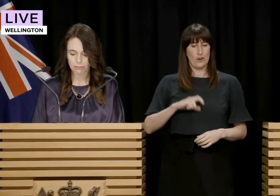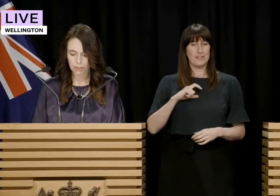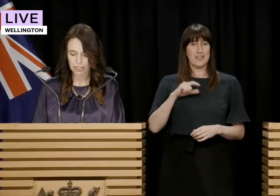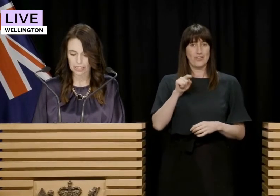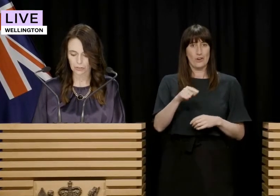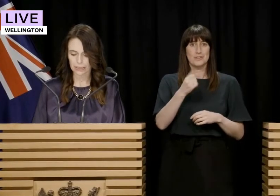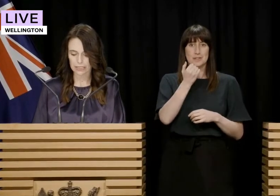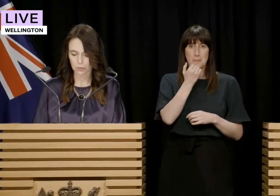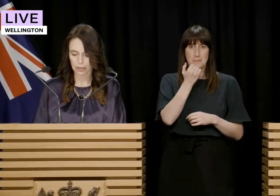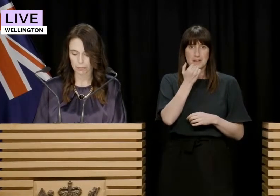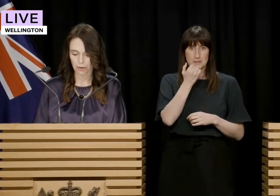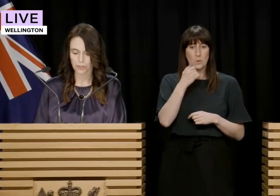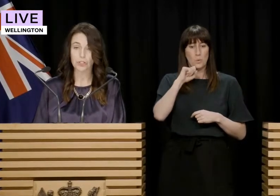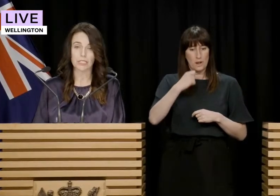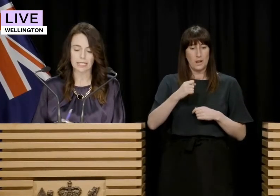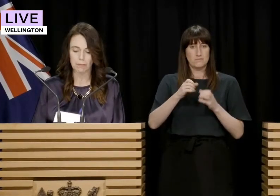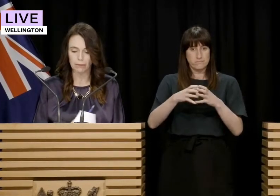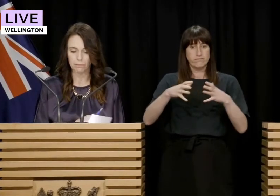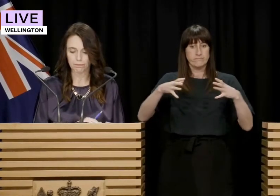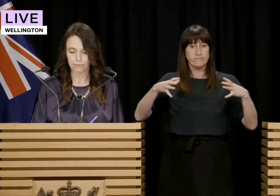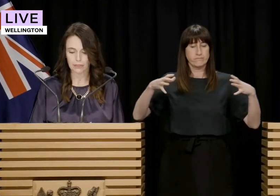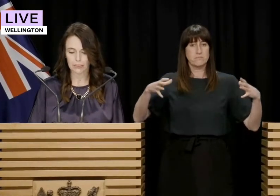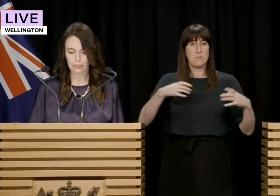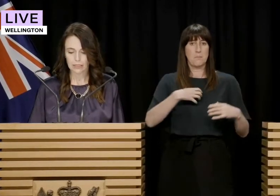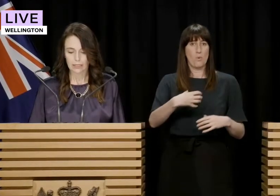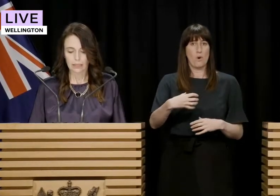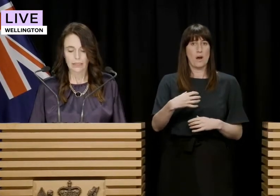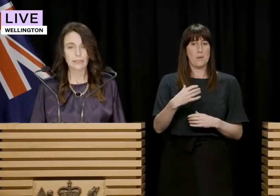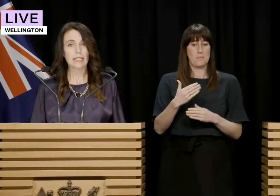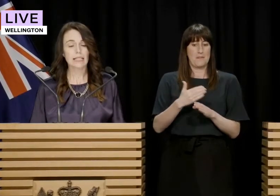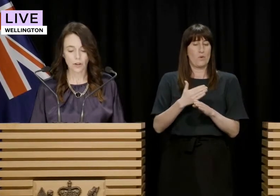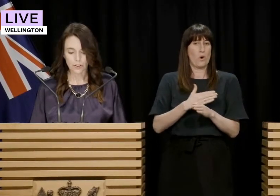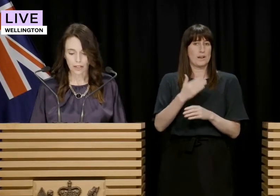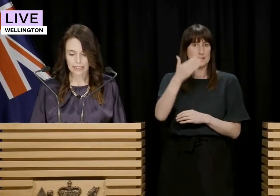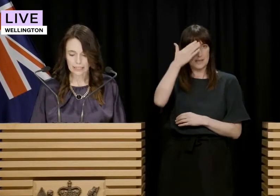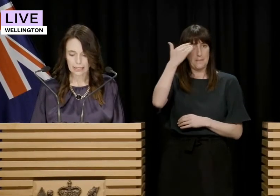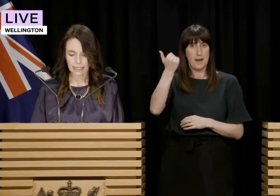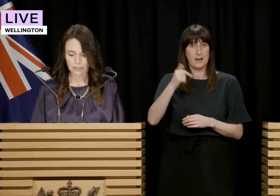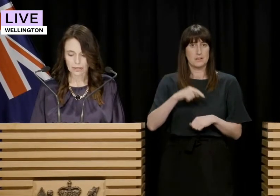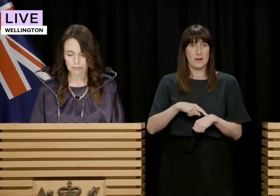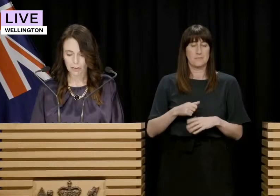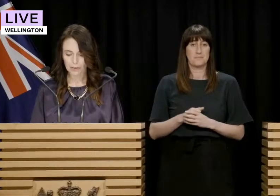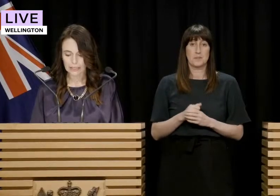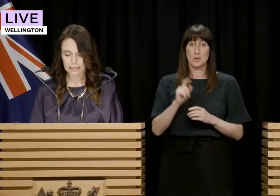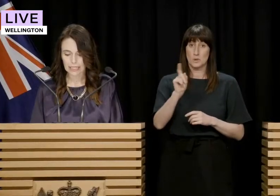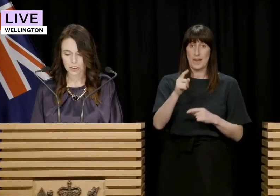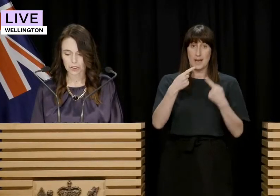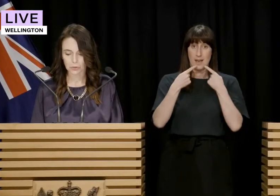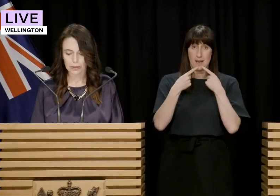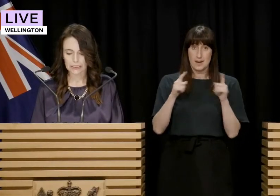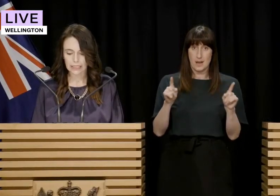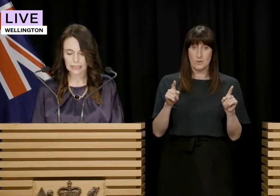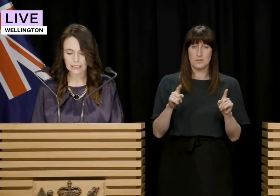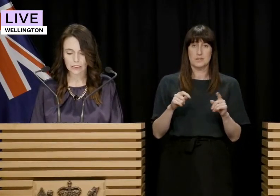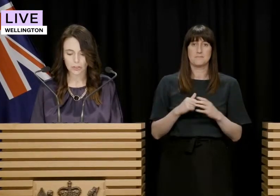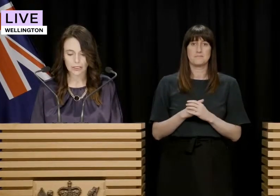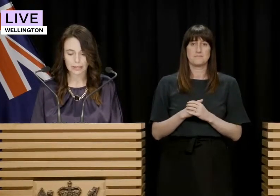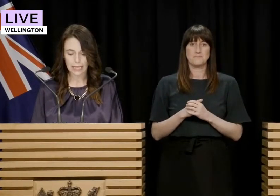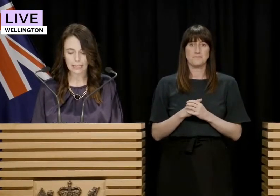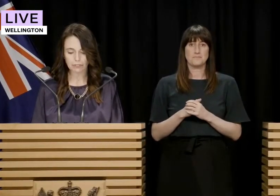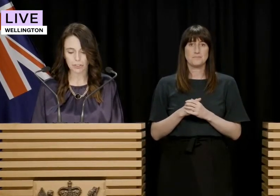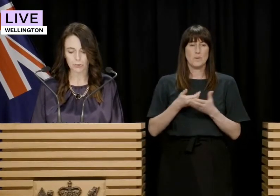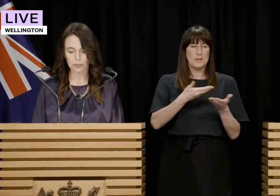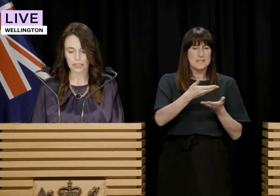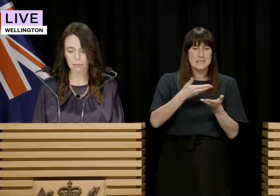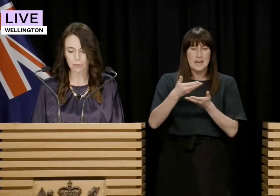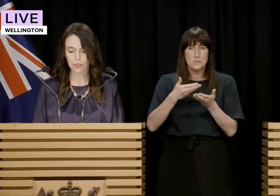only further increase as we approach summer. Today, though, I can announce that following discussions with the sectors, unions